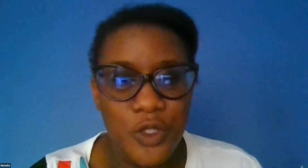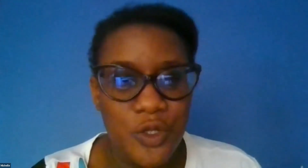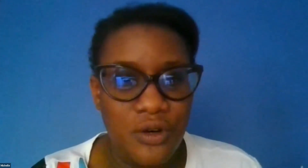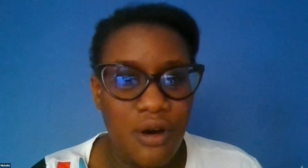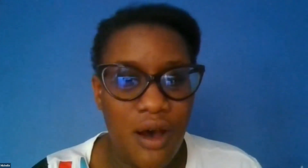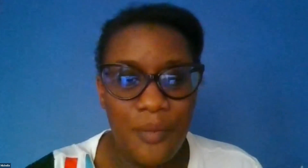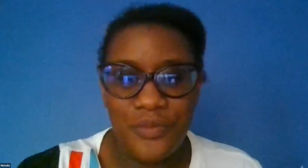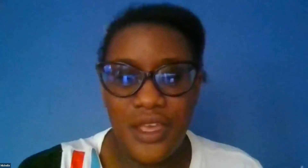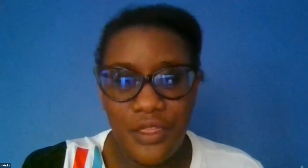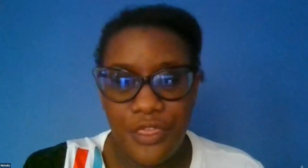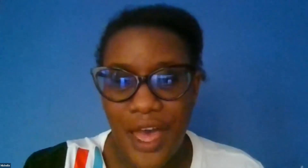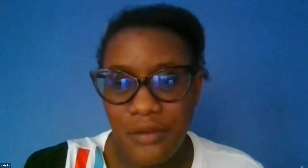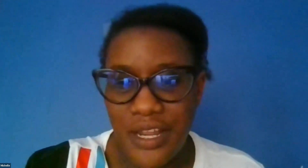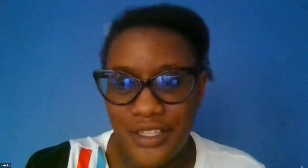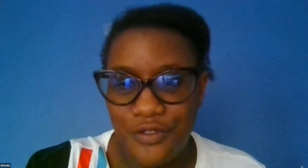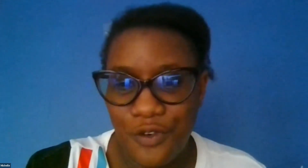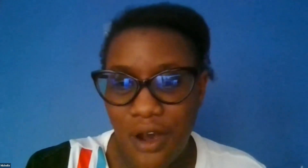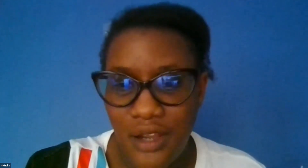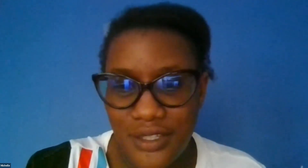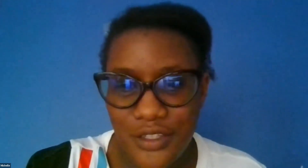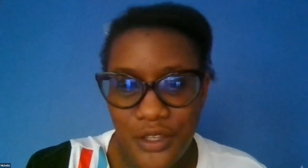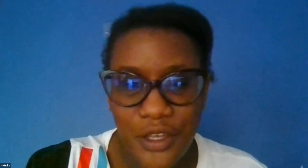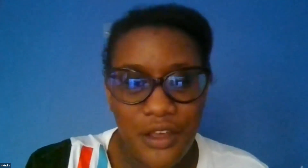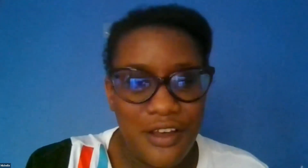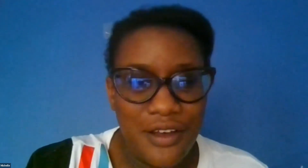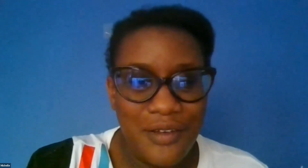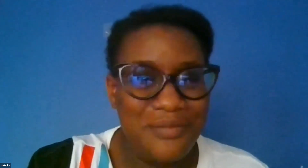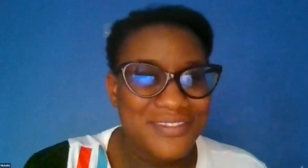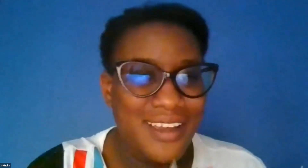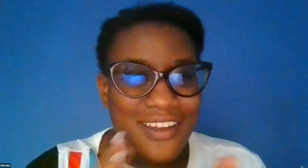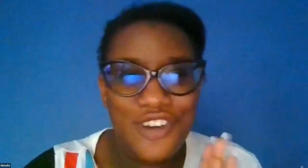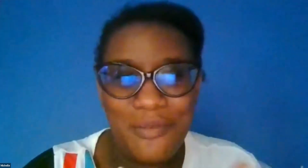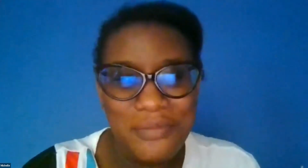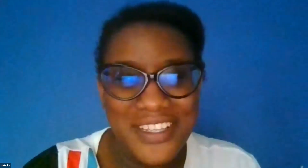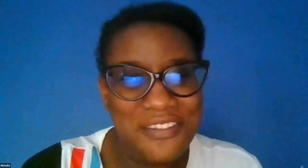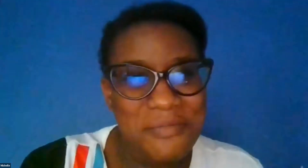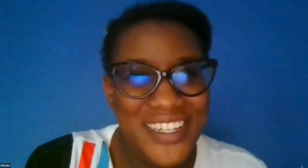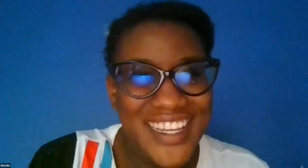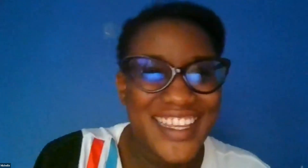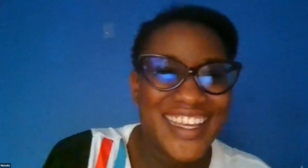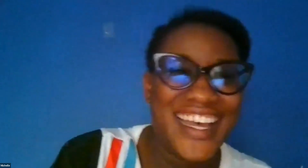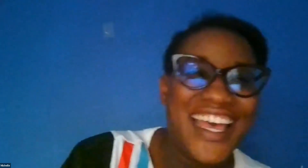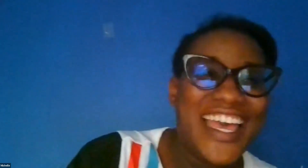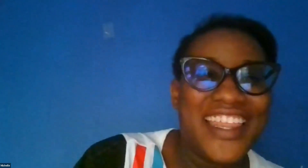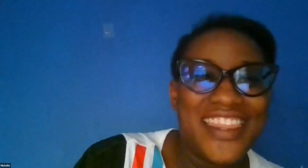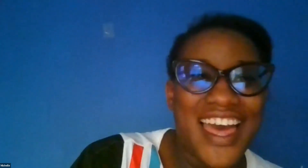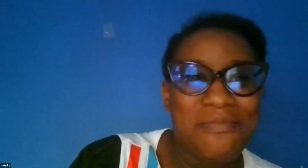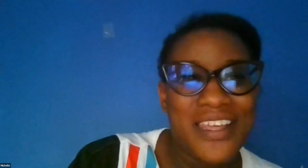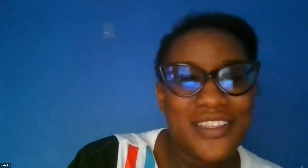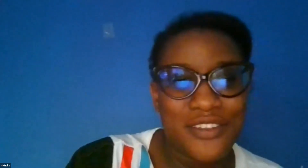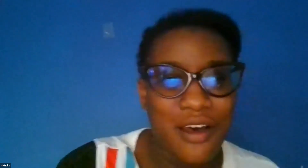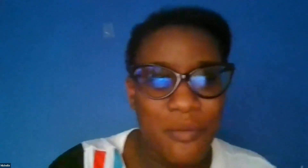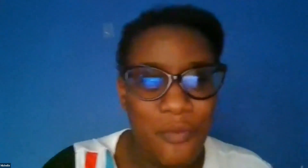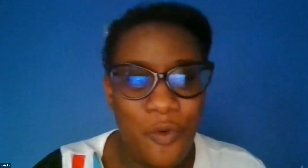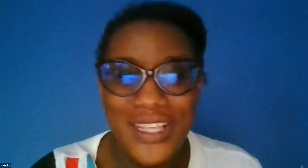business. So in third place for us, drum roll please, everybody. In